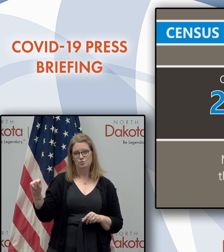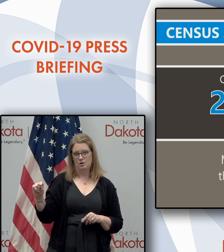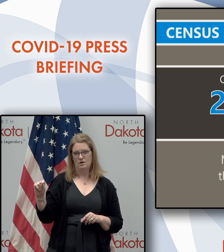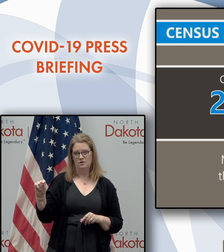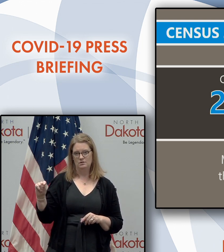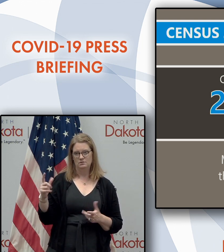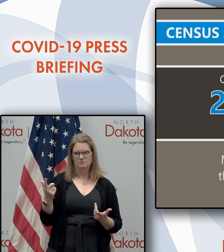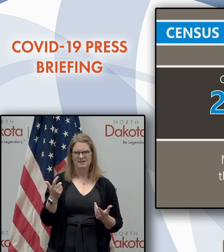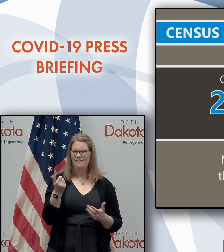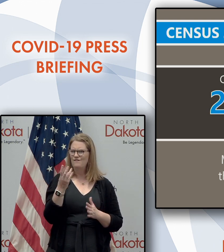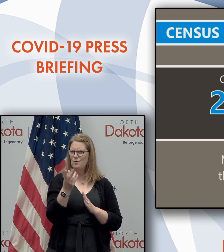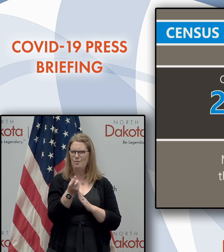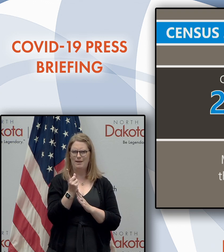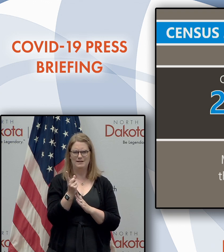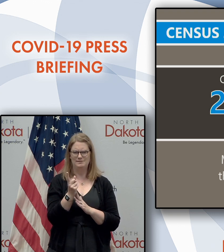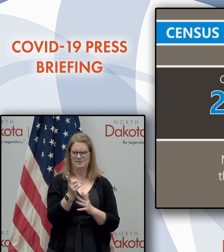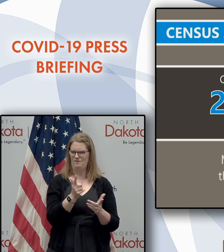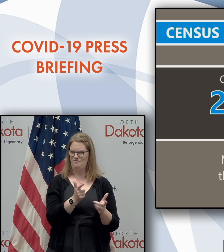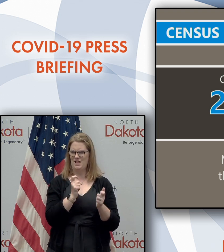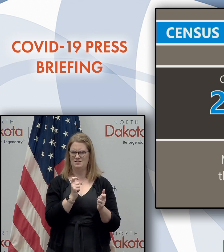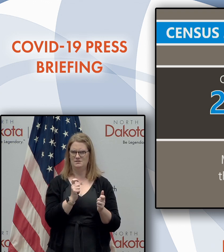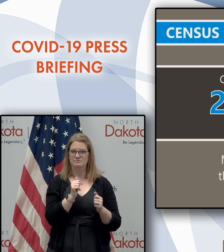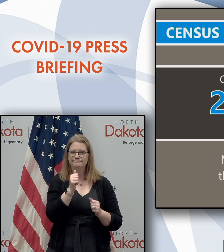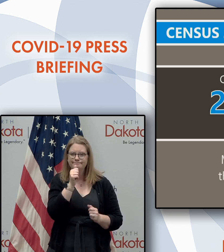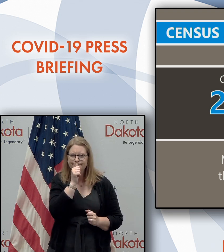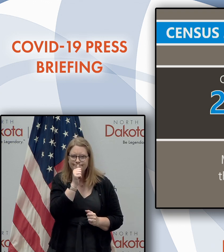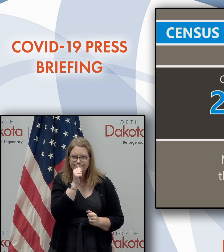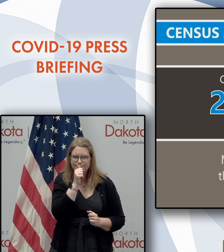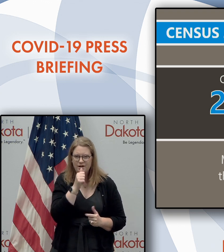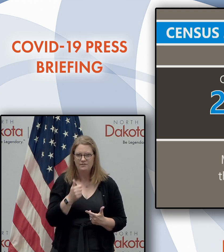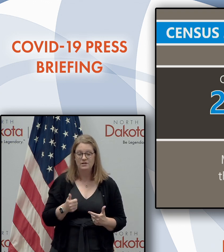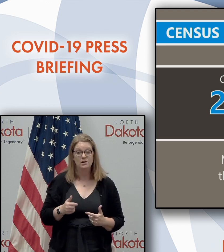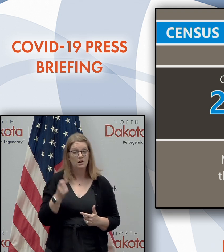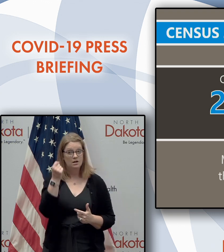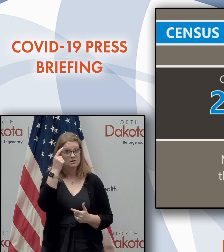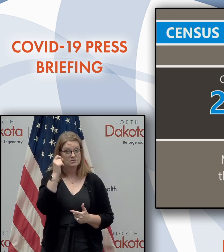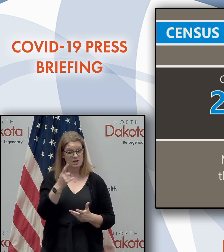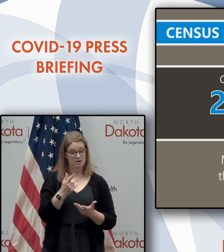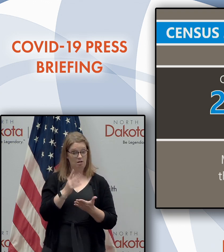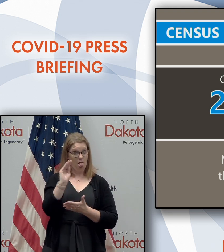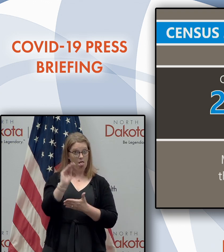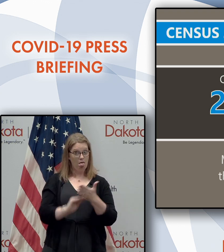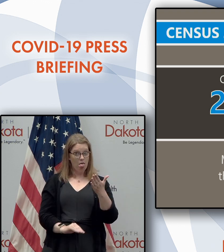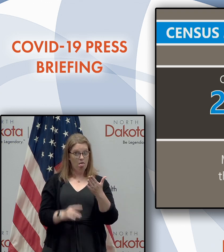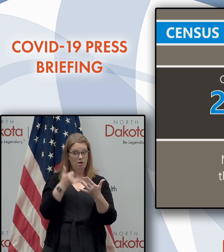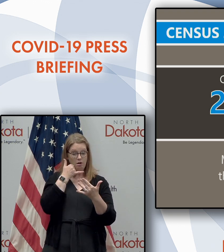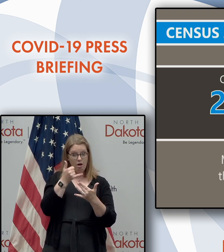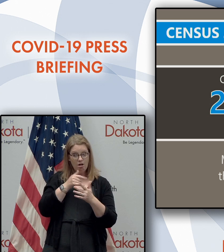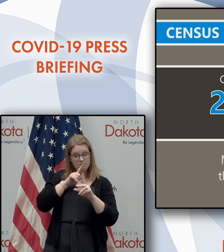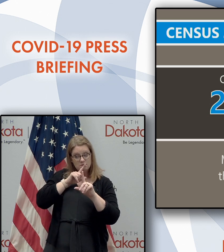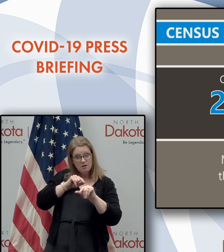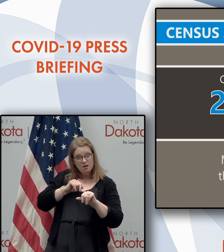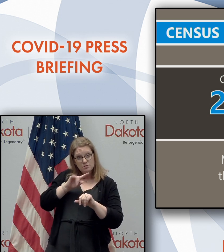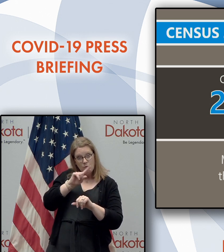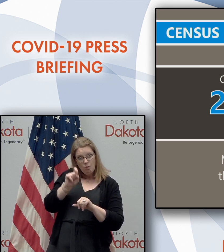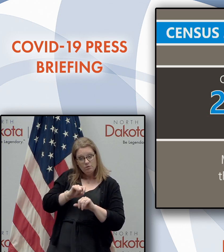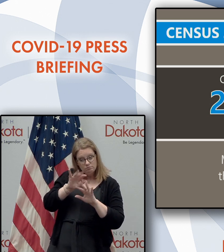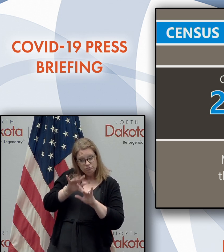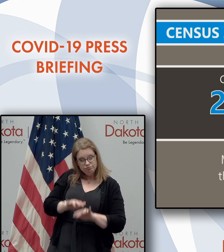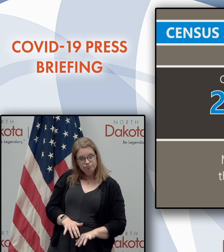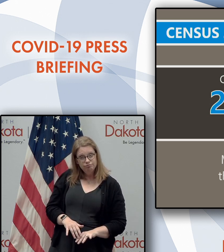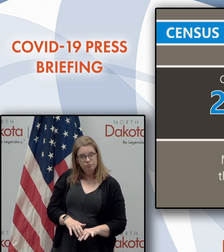844-330-2020. It only takes a few minutes. It's confidential. The data is held separately from any other government agency. And so again,